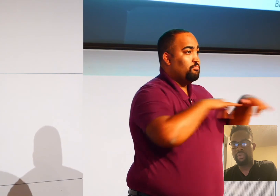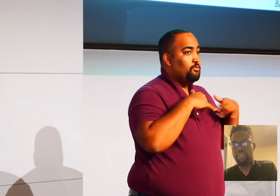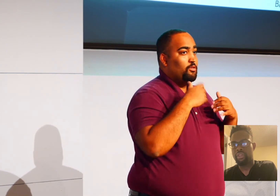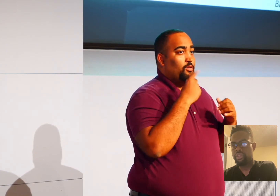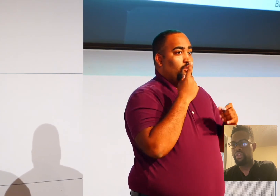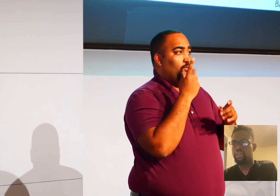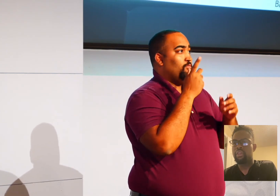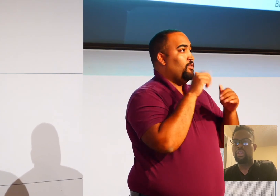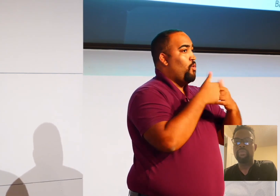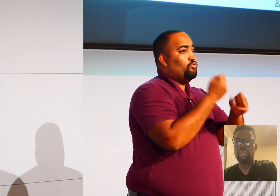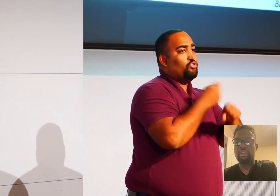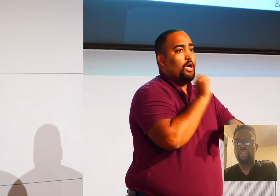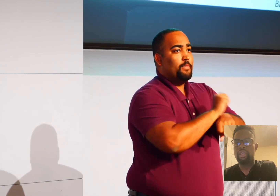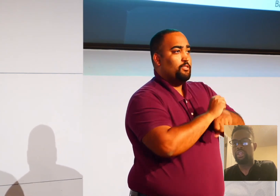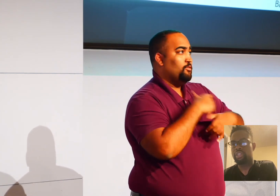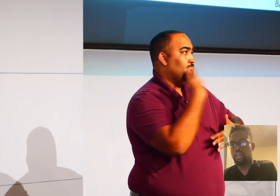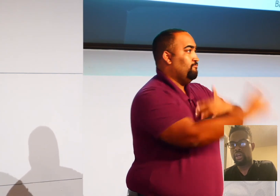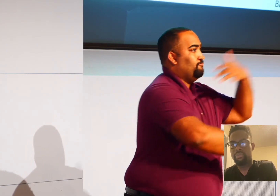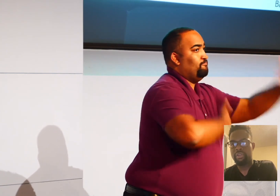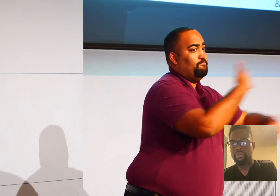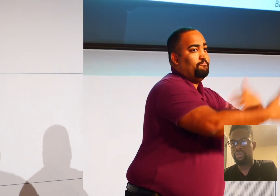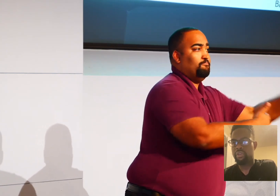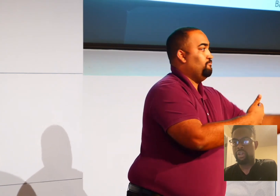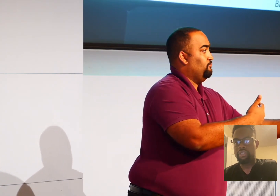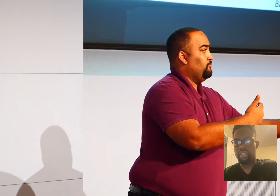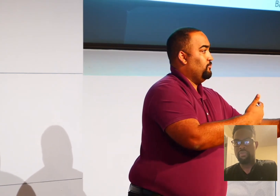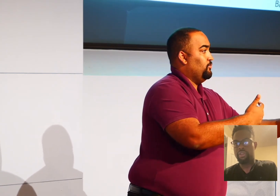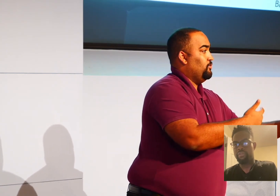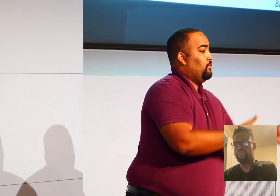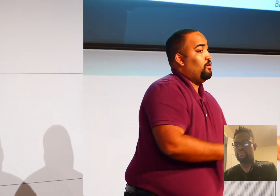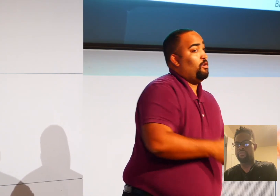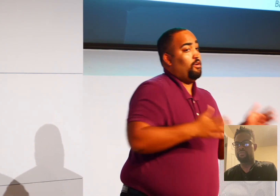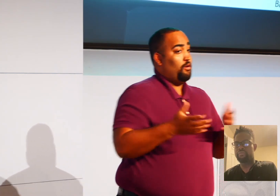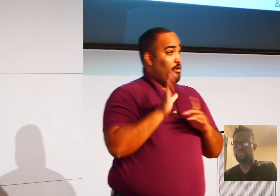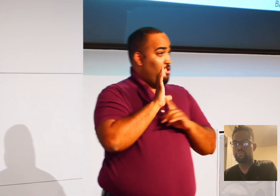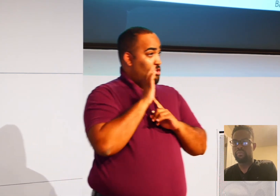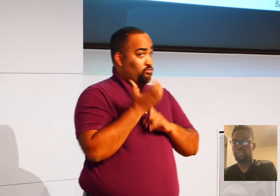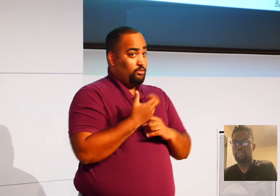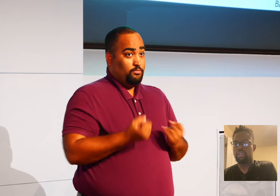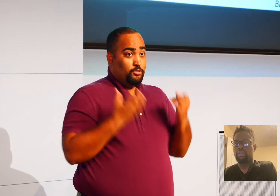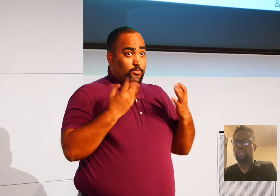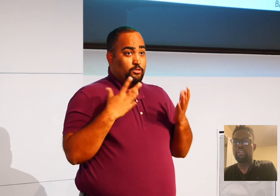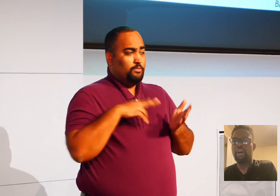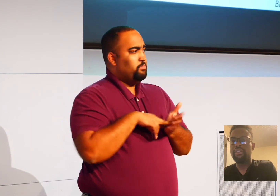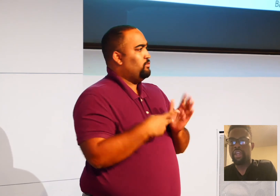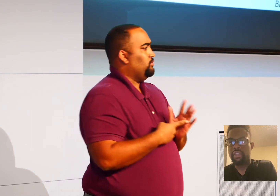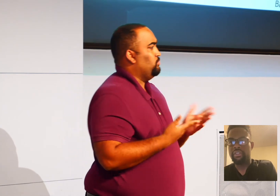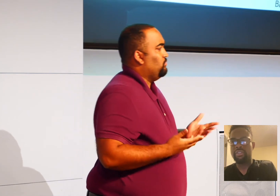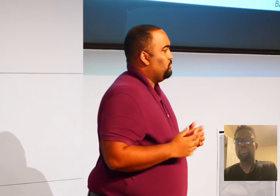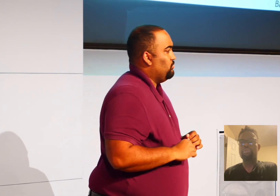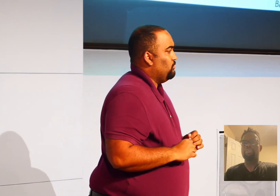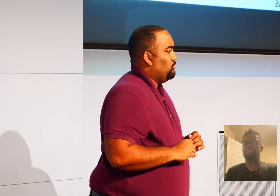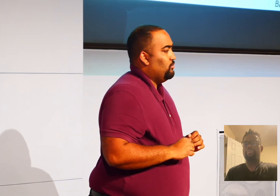it. Getting married, getting a job, pretty much going on the same way. Now, on the other hand, there's cultural inspiration.